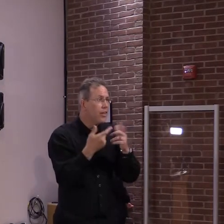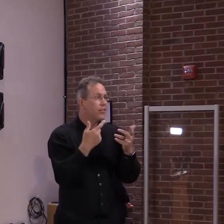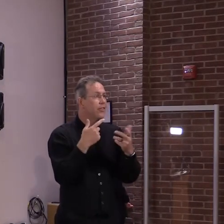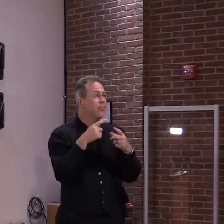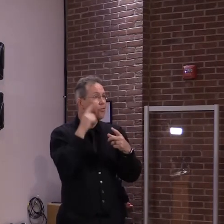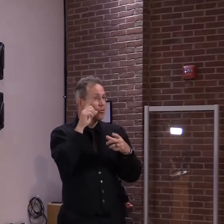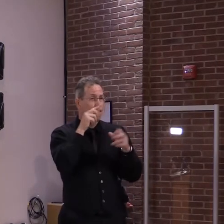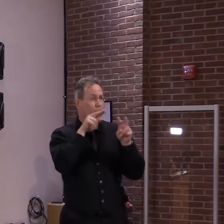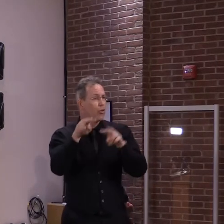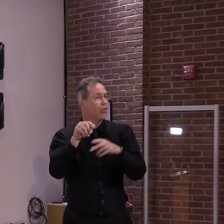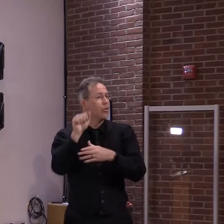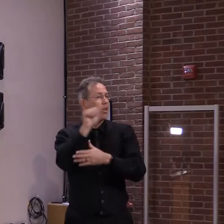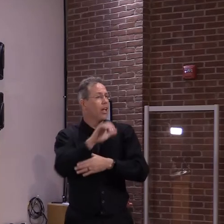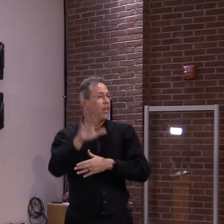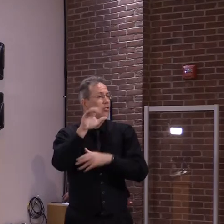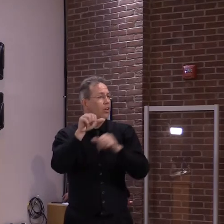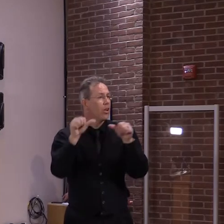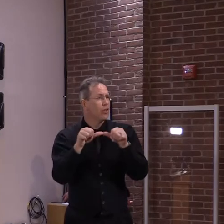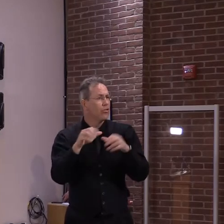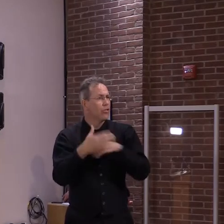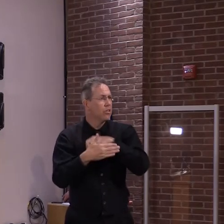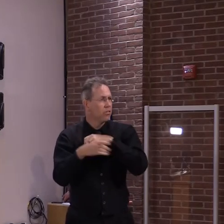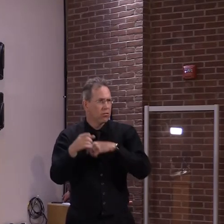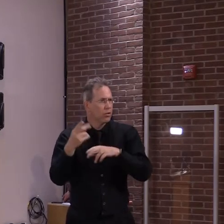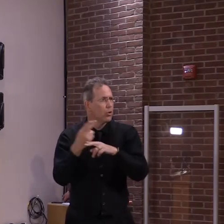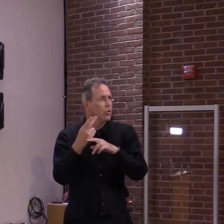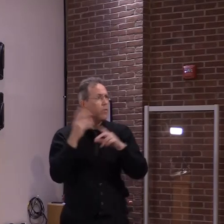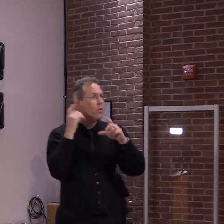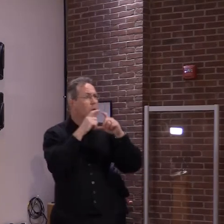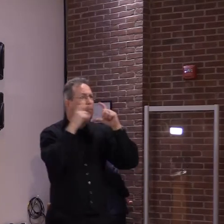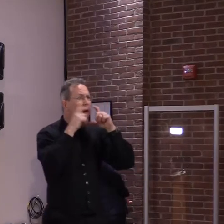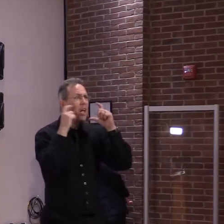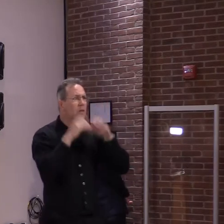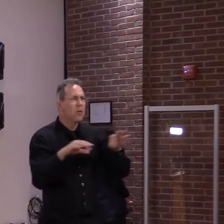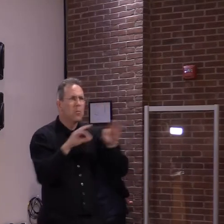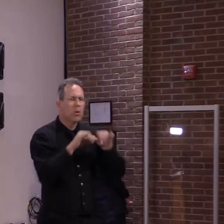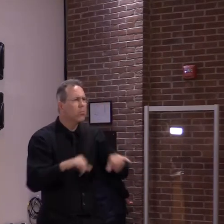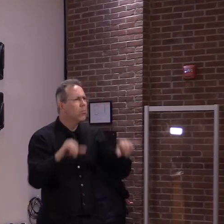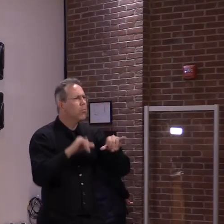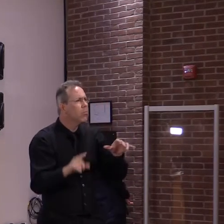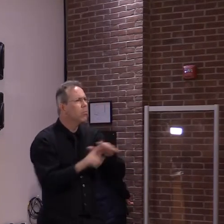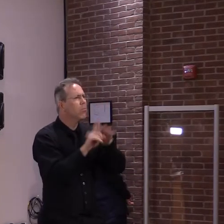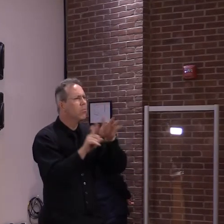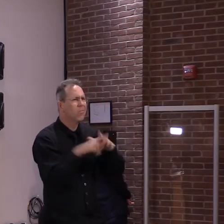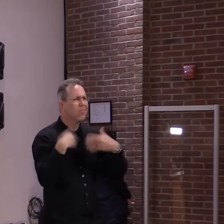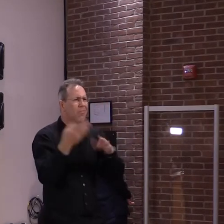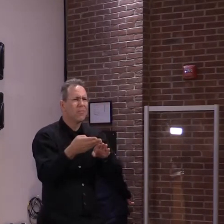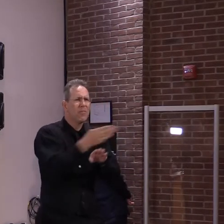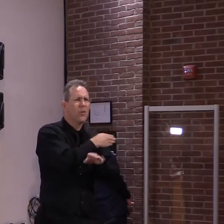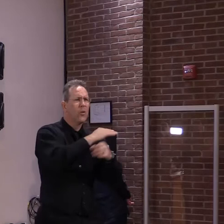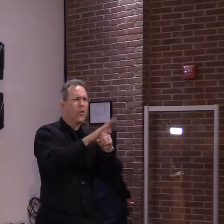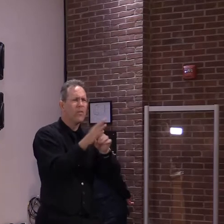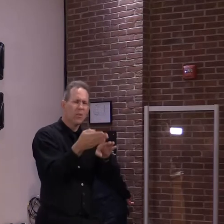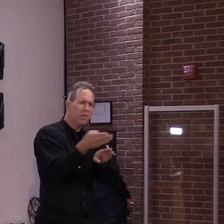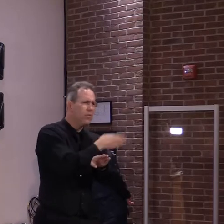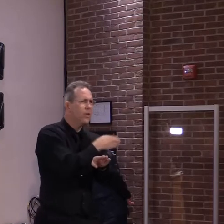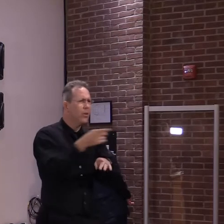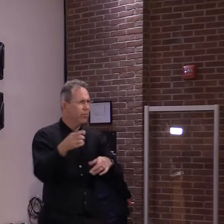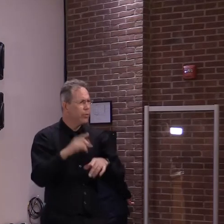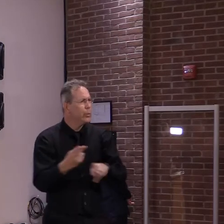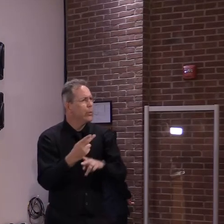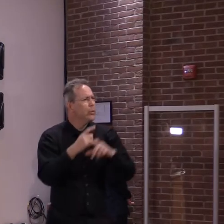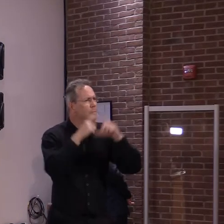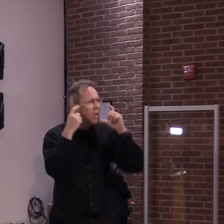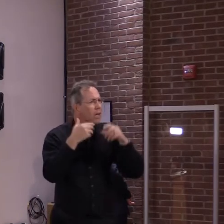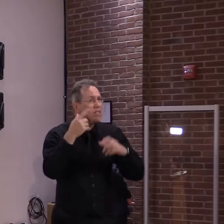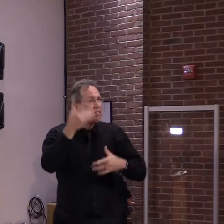mask for COVID. They had already been doing that, and I believe having some success with that